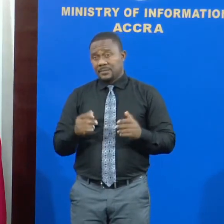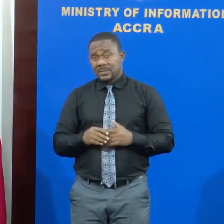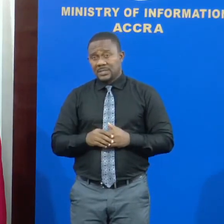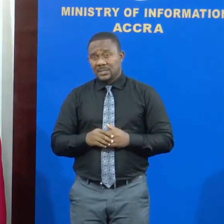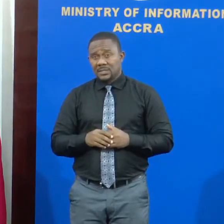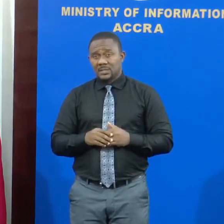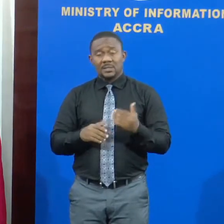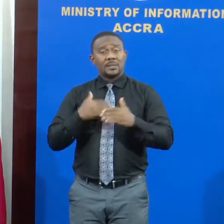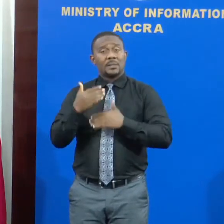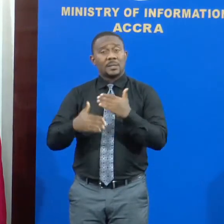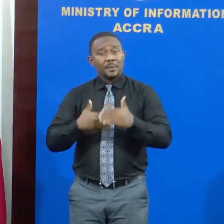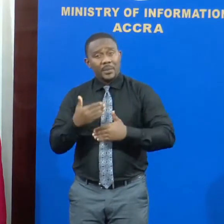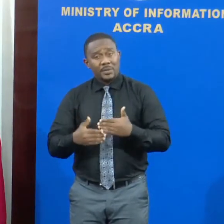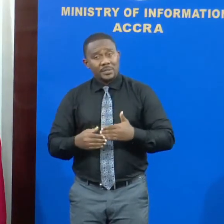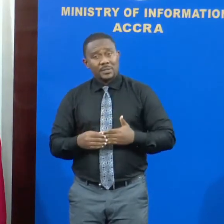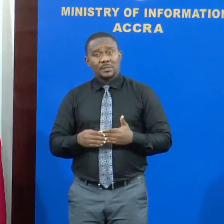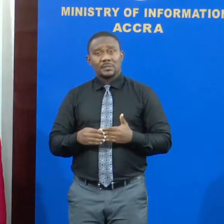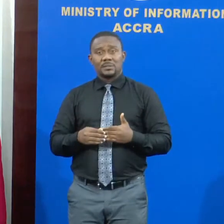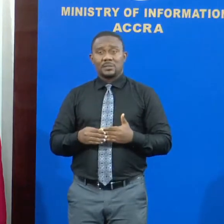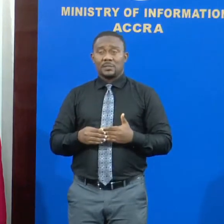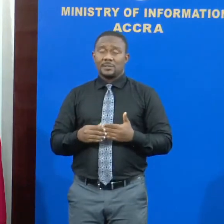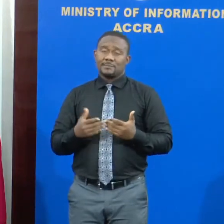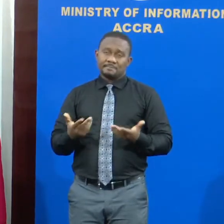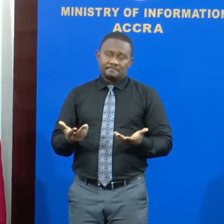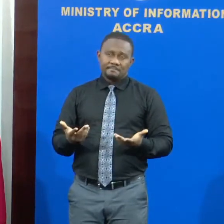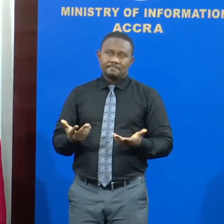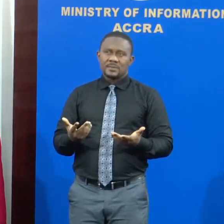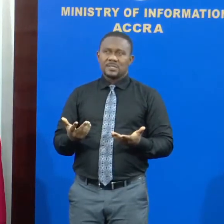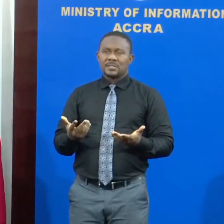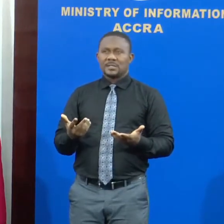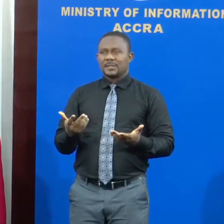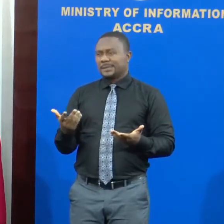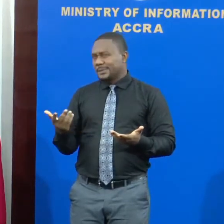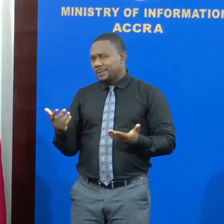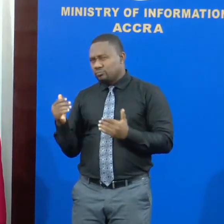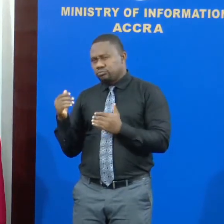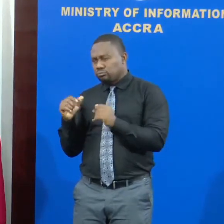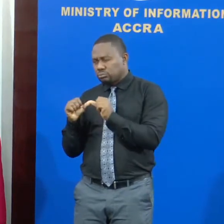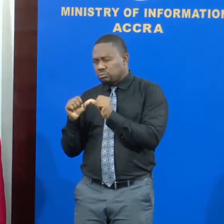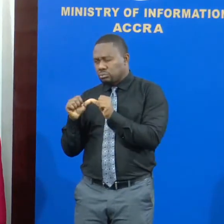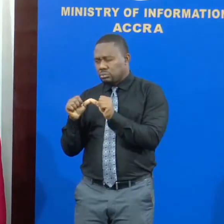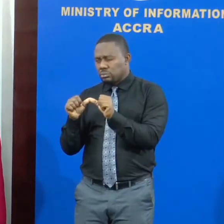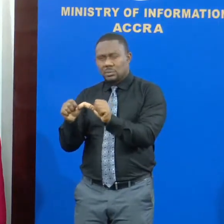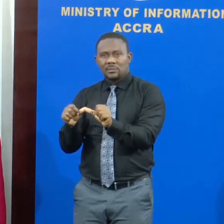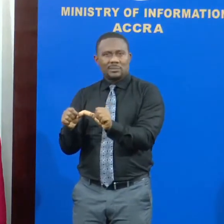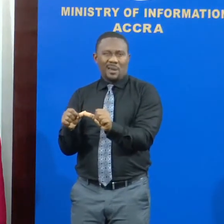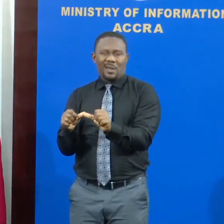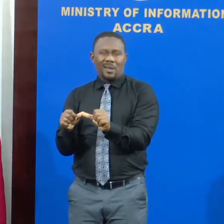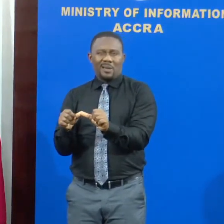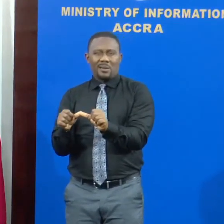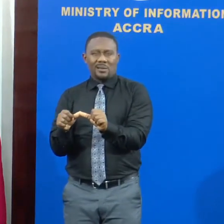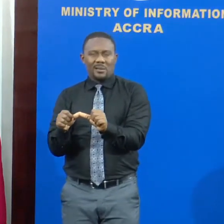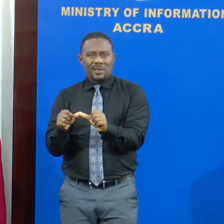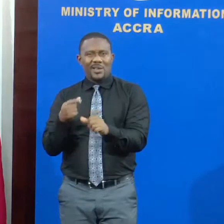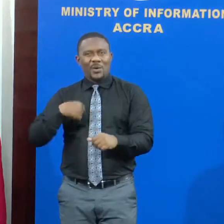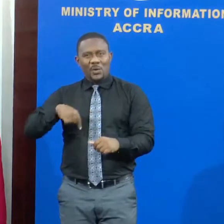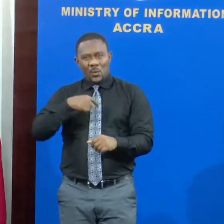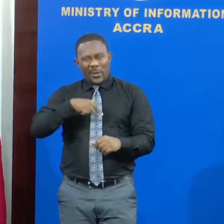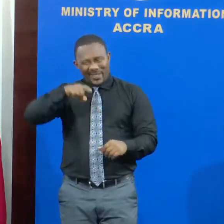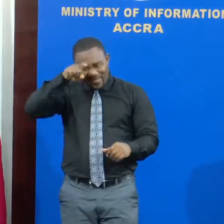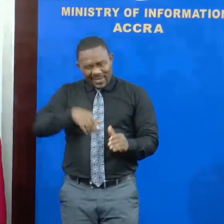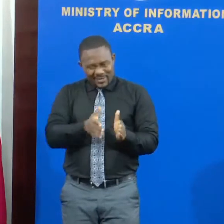So the process, in theory, can go on forever, but it's not practical. And that is why we need